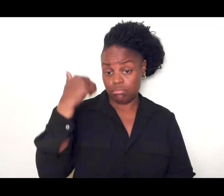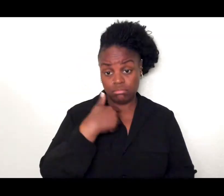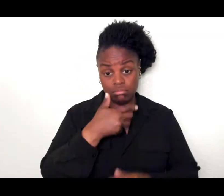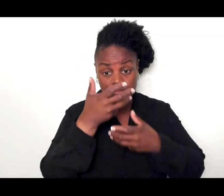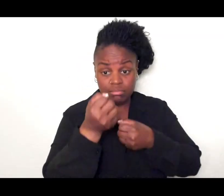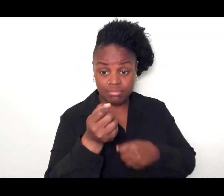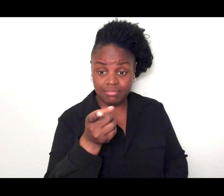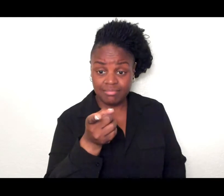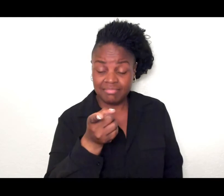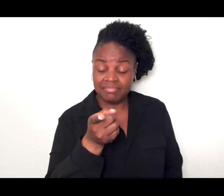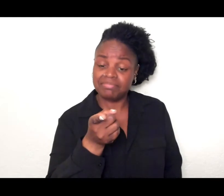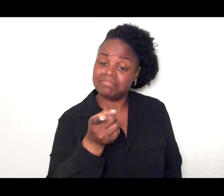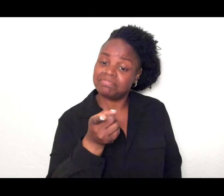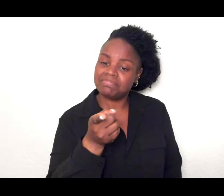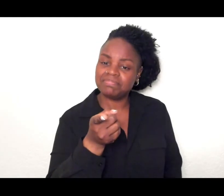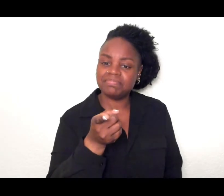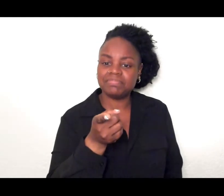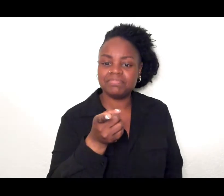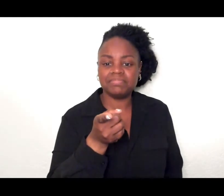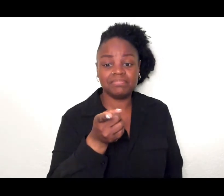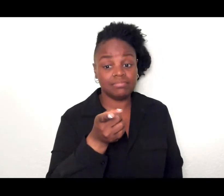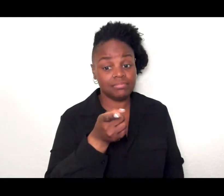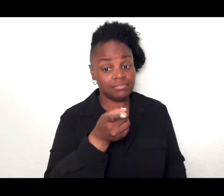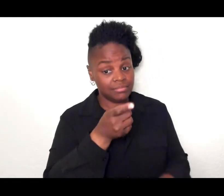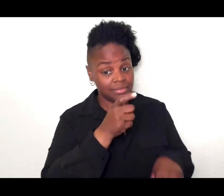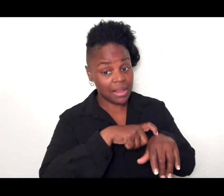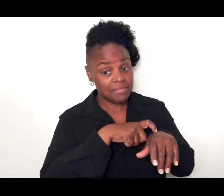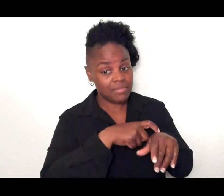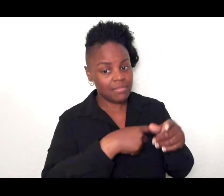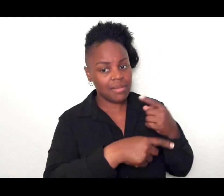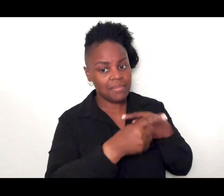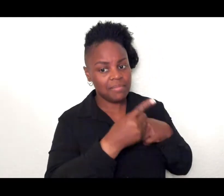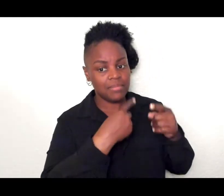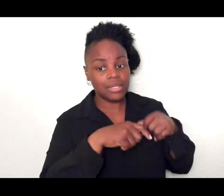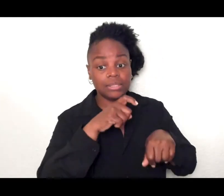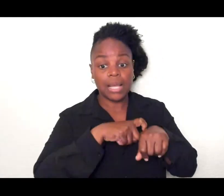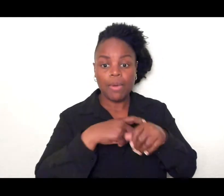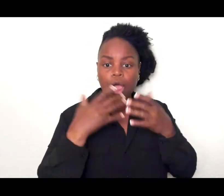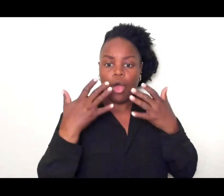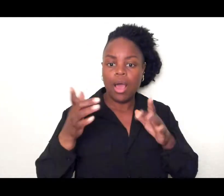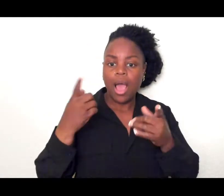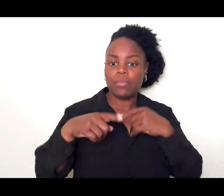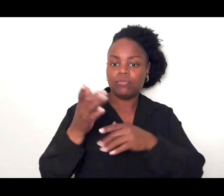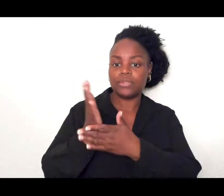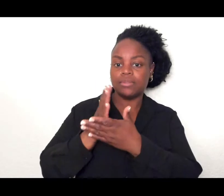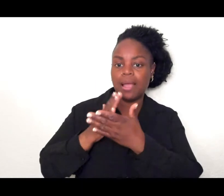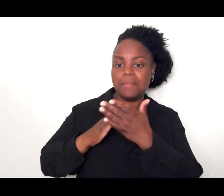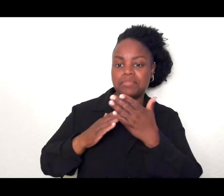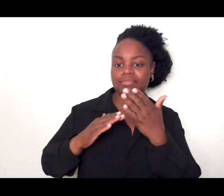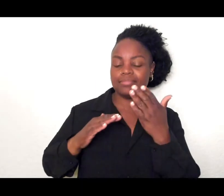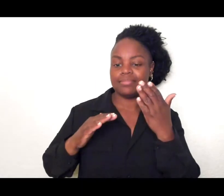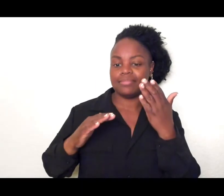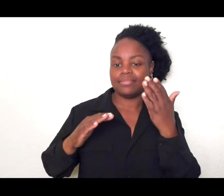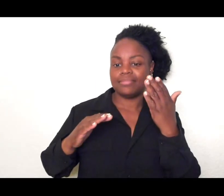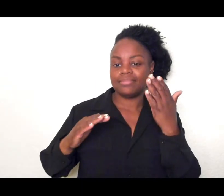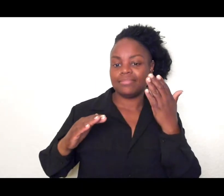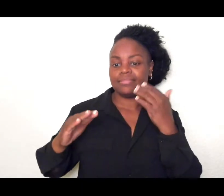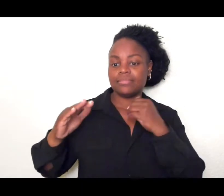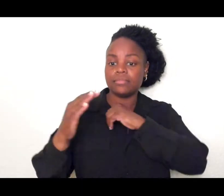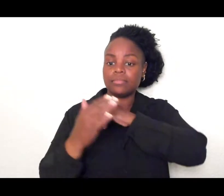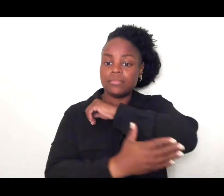We listen with our core. We feel and transmit those vibrations. We dance to communicate.